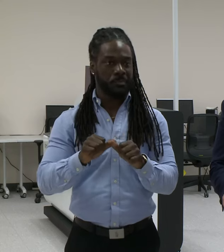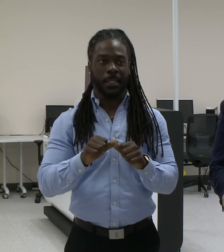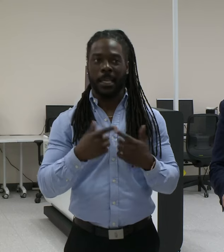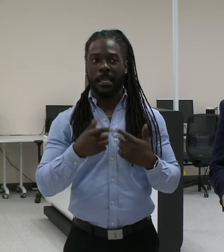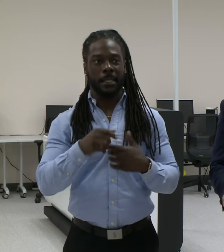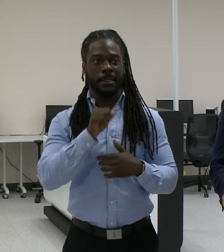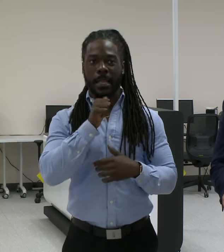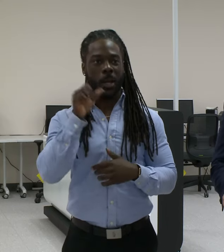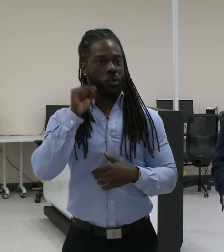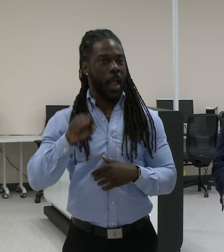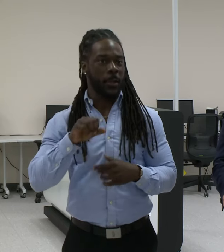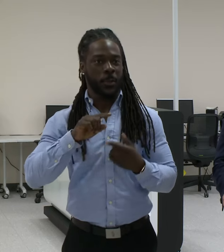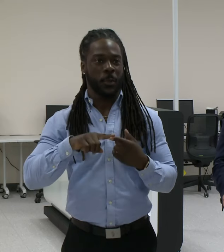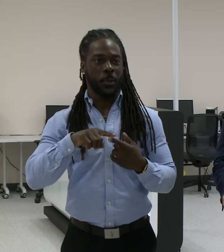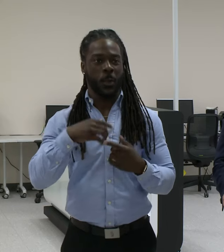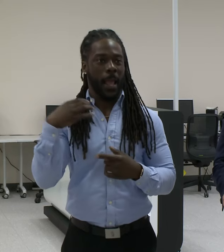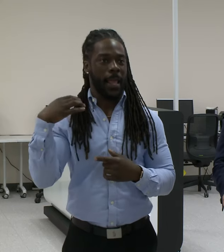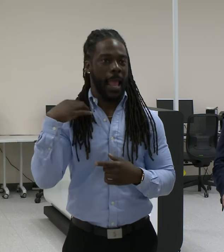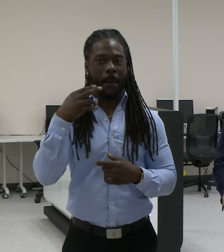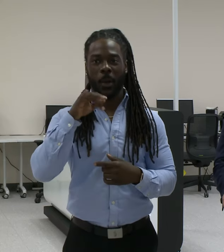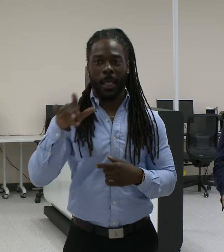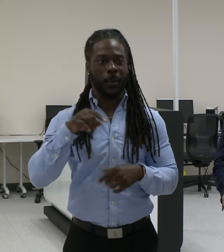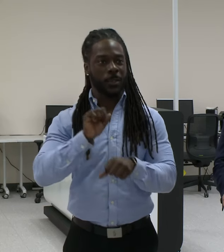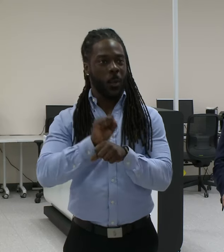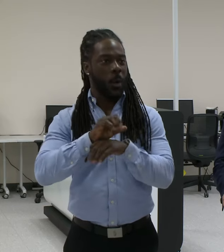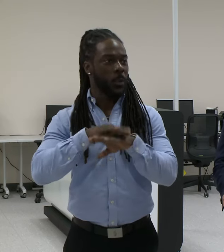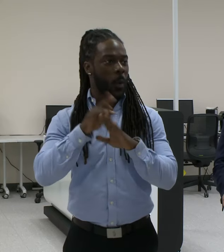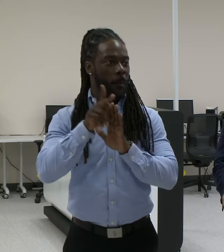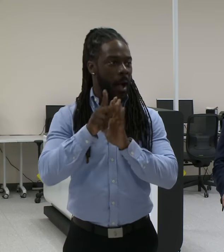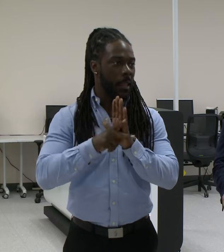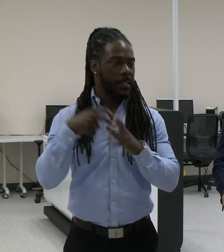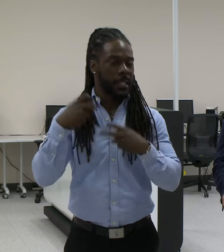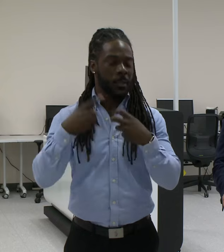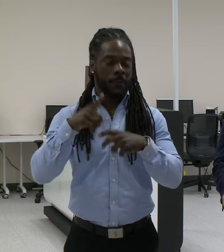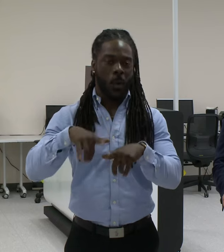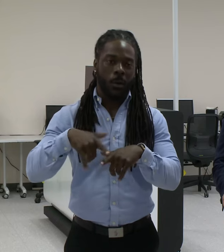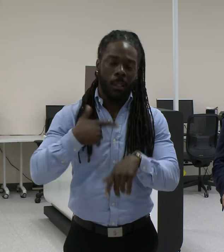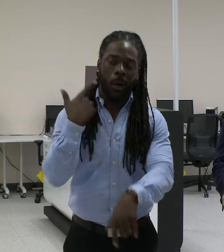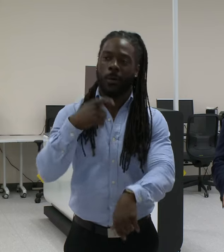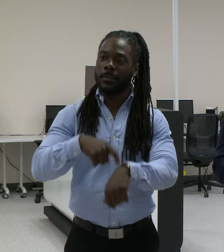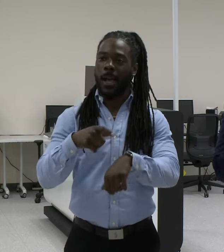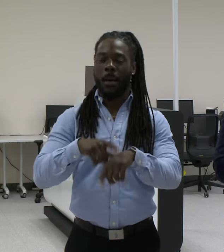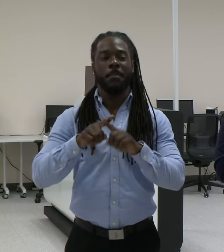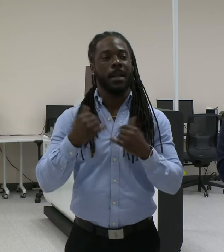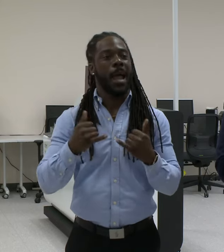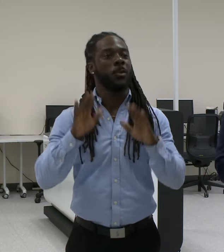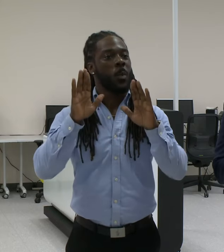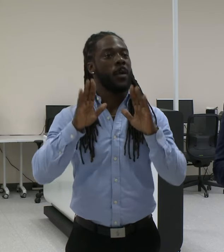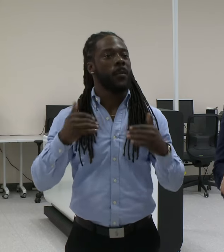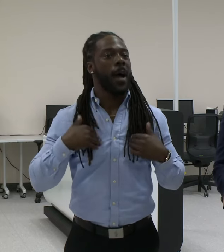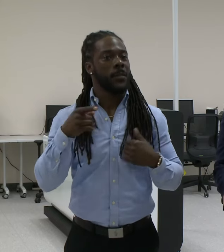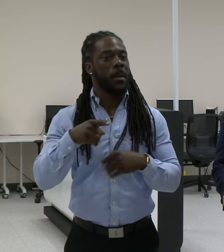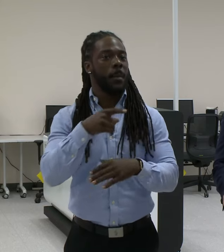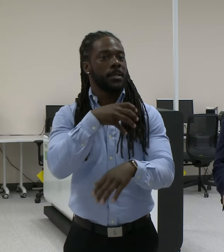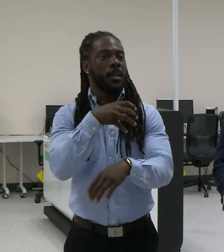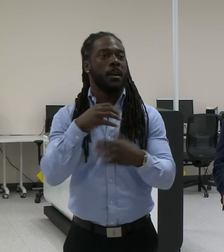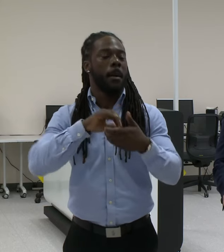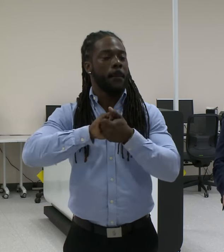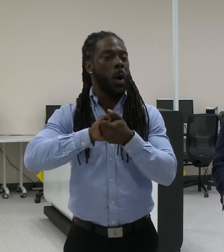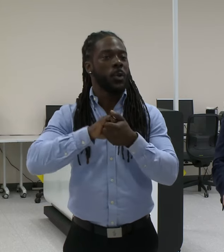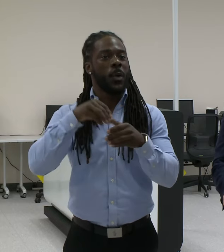Hill. He'd worked on policy issues for a very long time, but now it's great to have him as a partner in